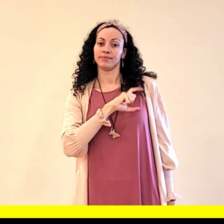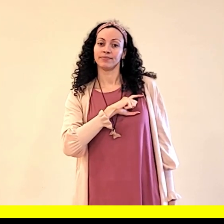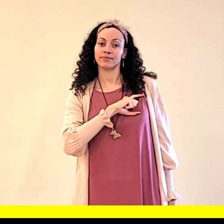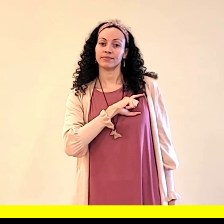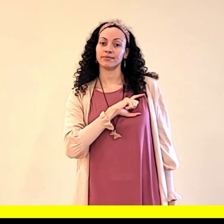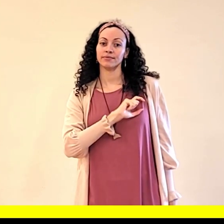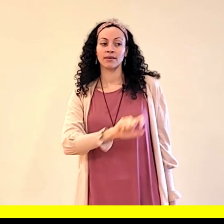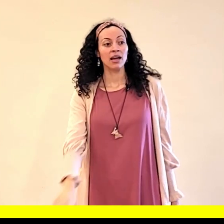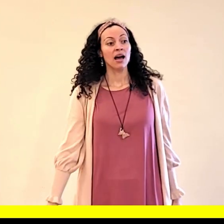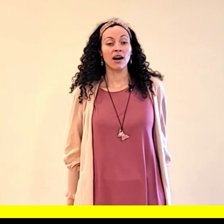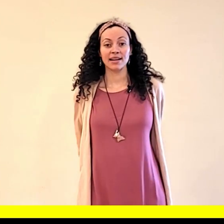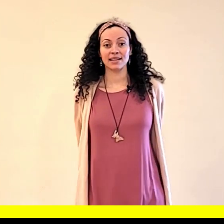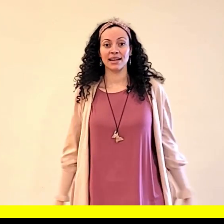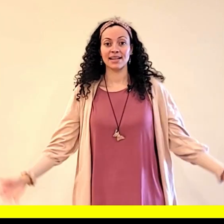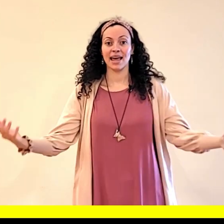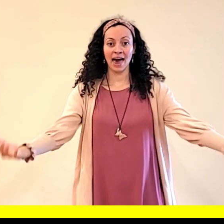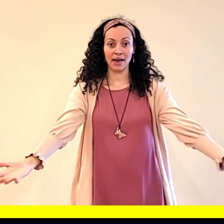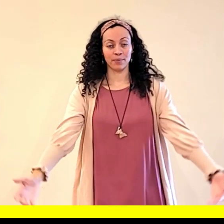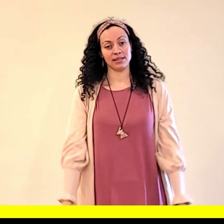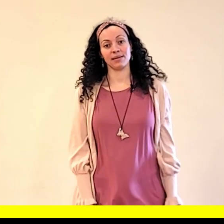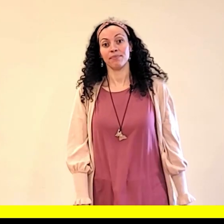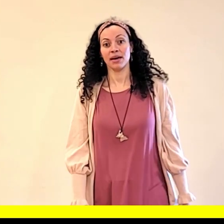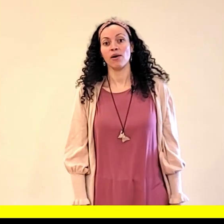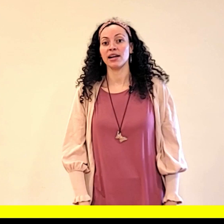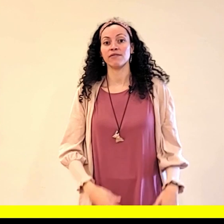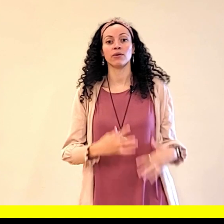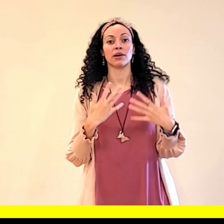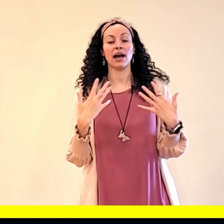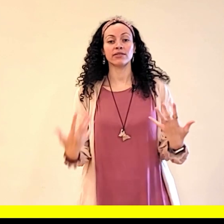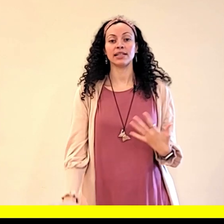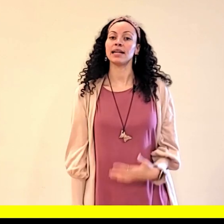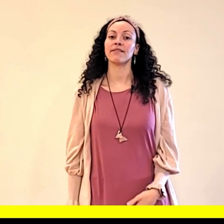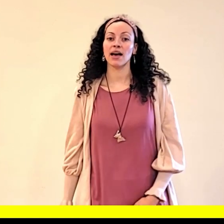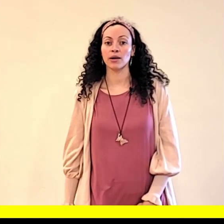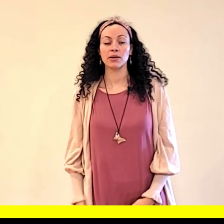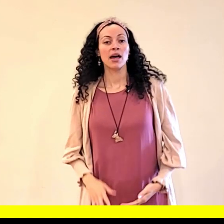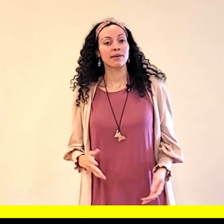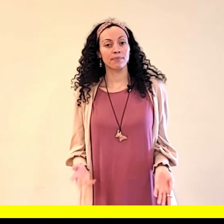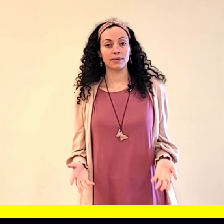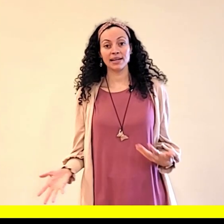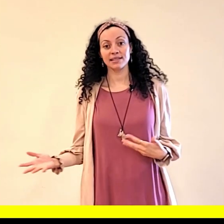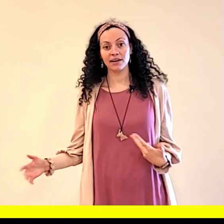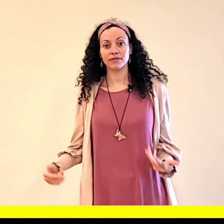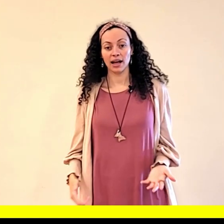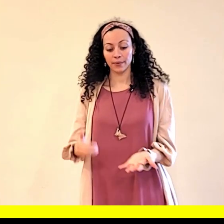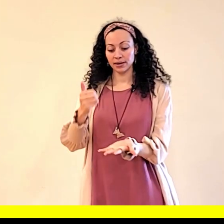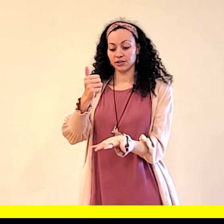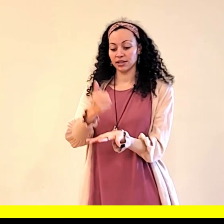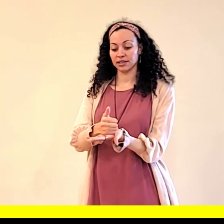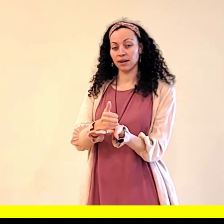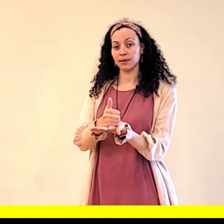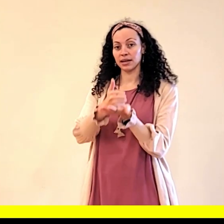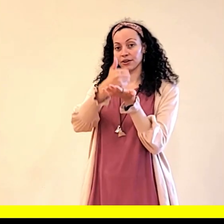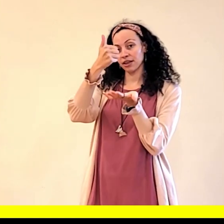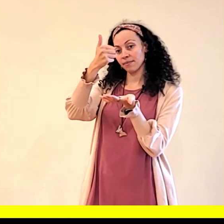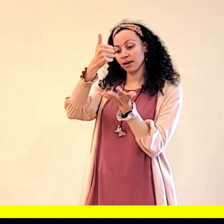Cop. Our next sign is help. This is a big one if you are ever in need of help. The plain sign for help is